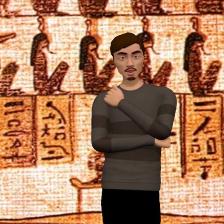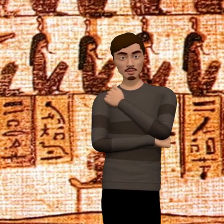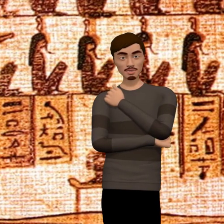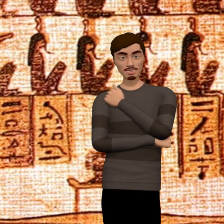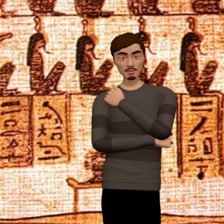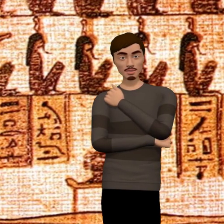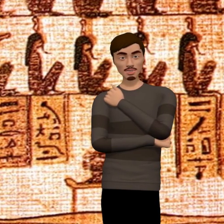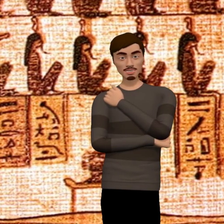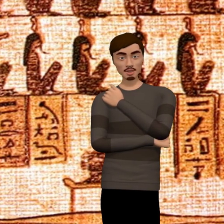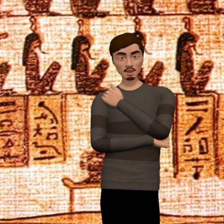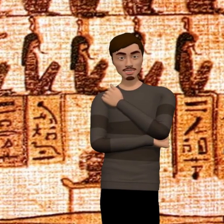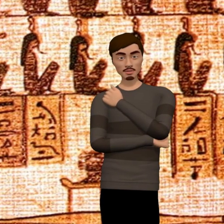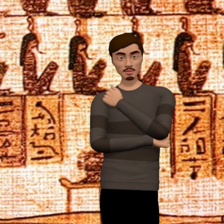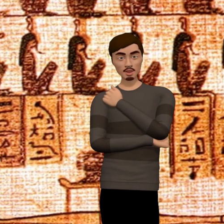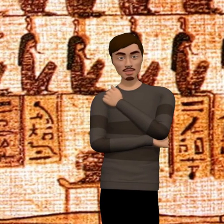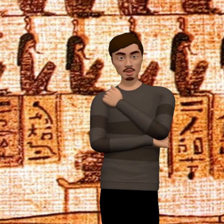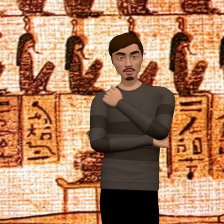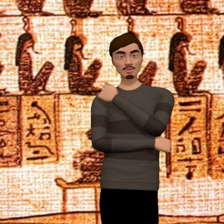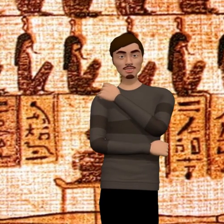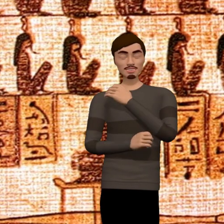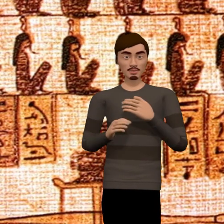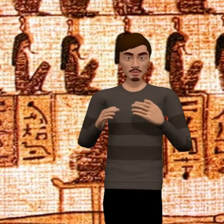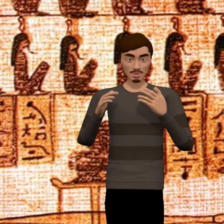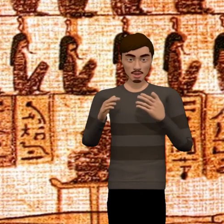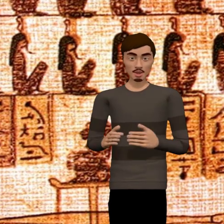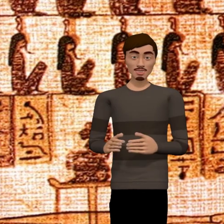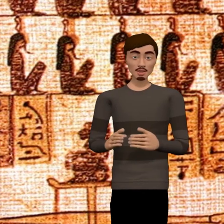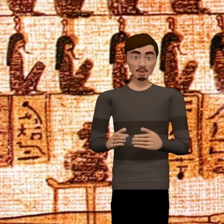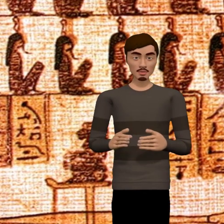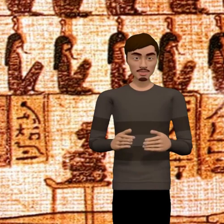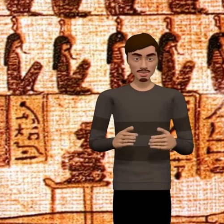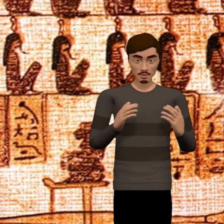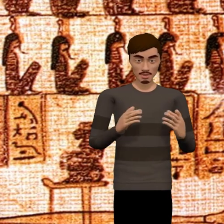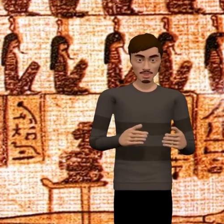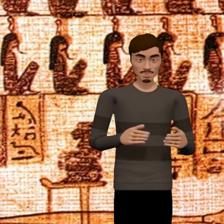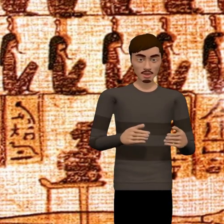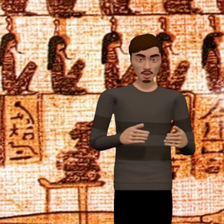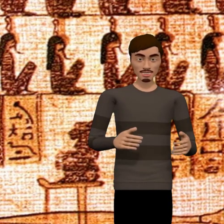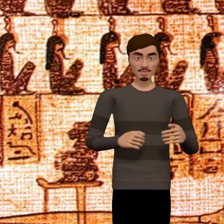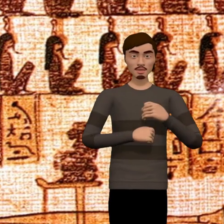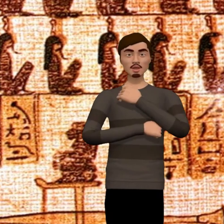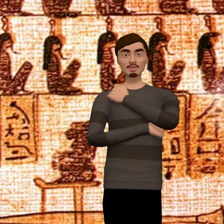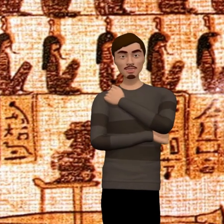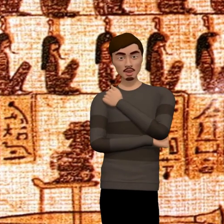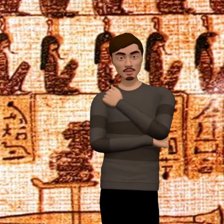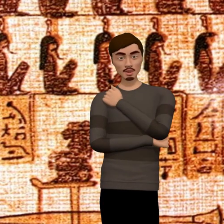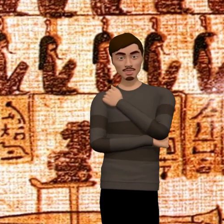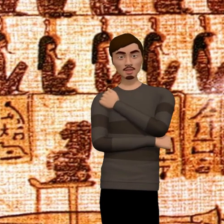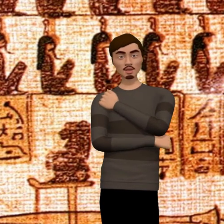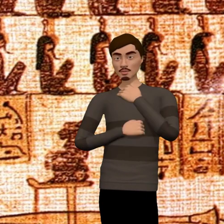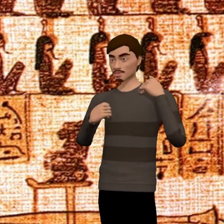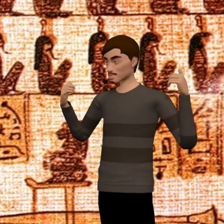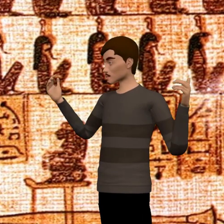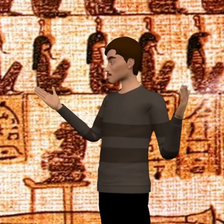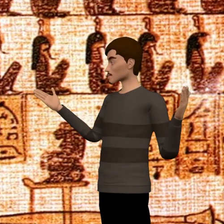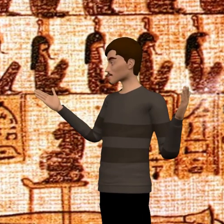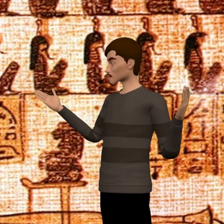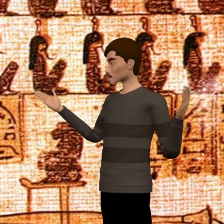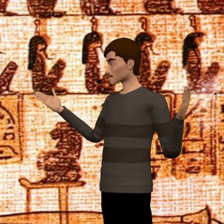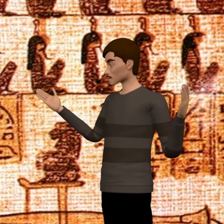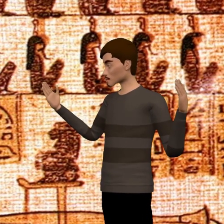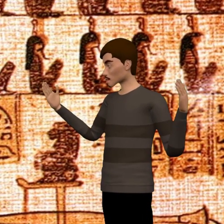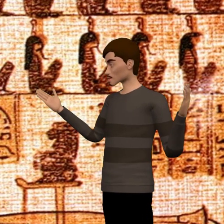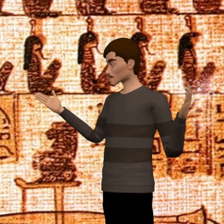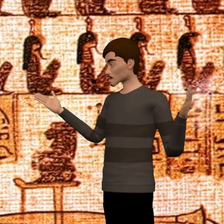words. O prophet from Uniset, I have not caused discord. O savior of humanity